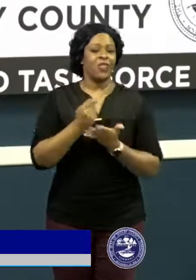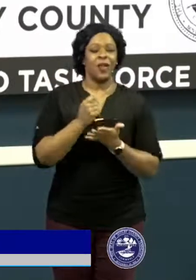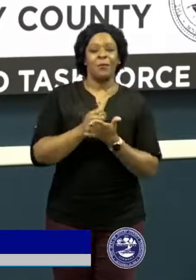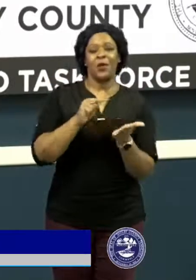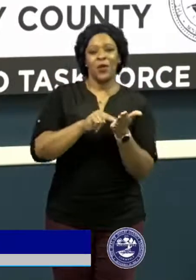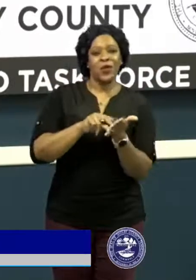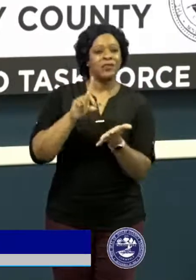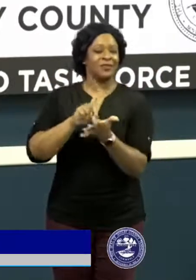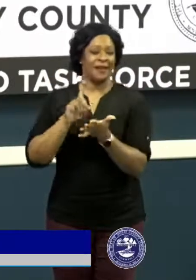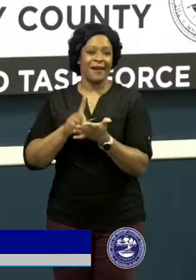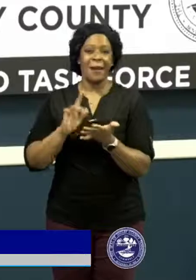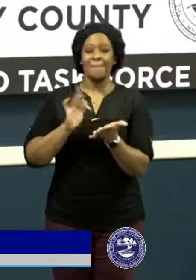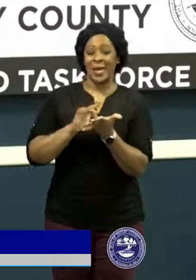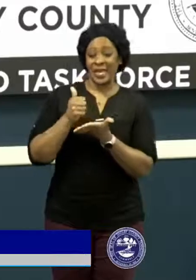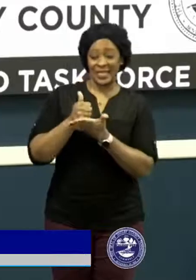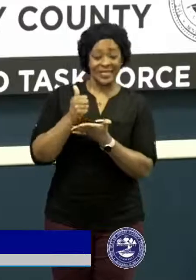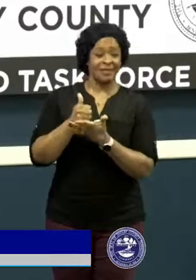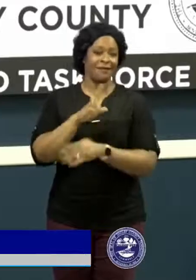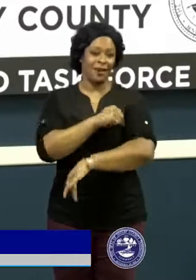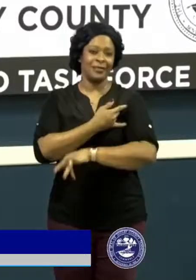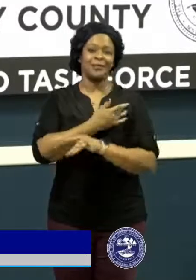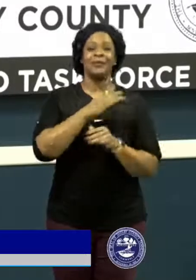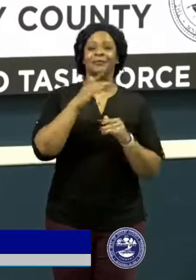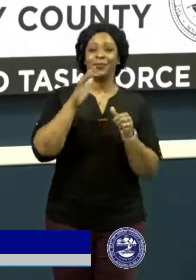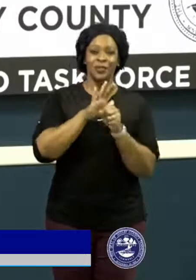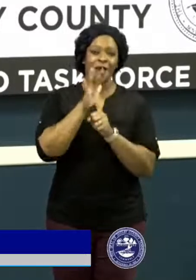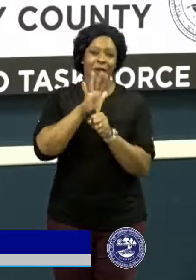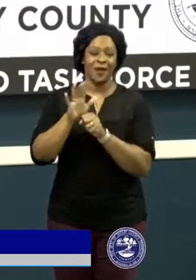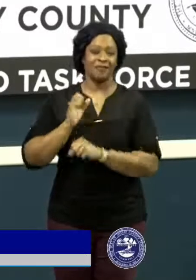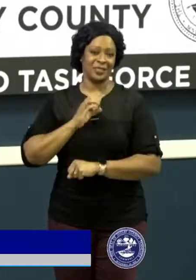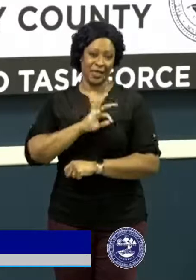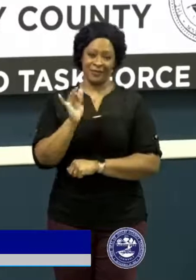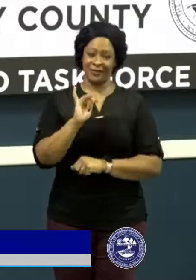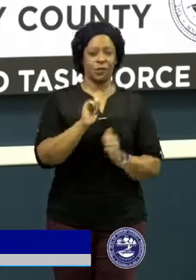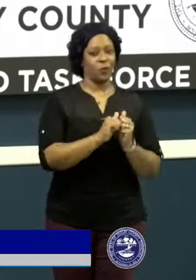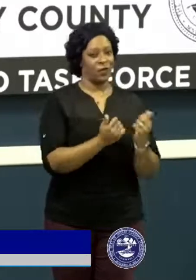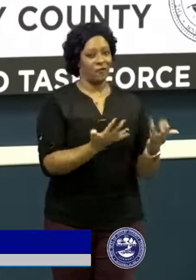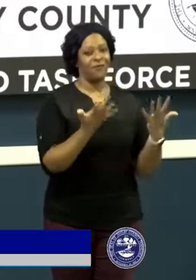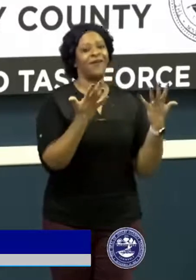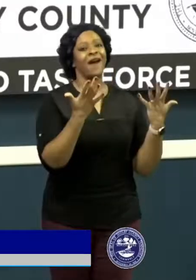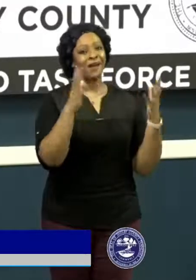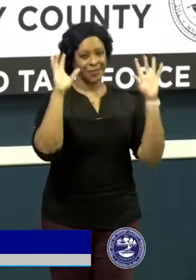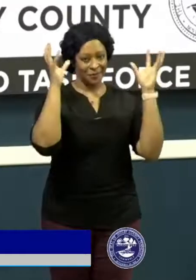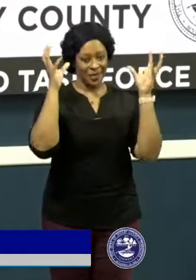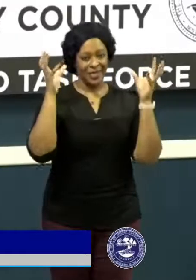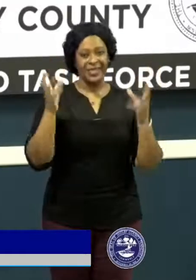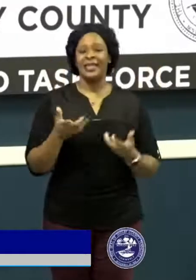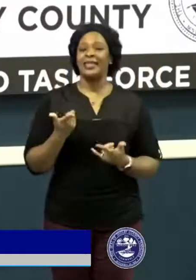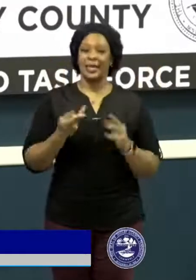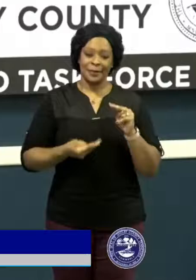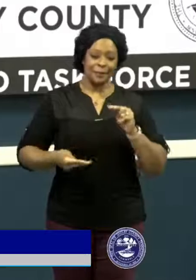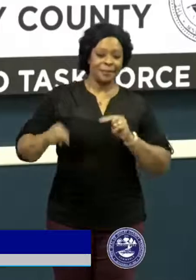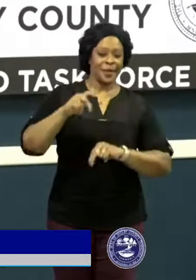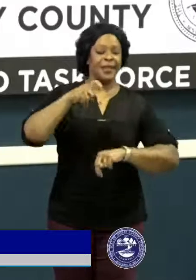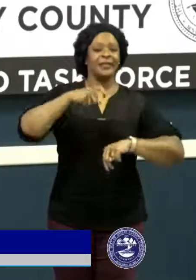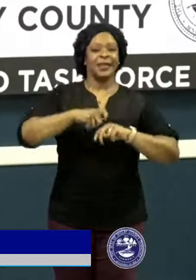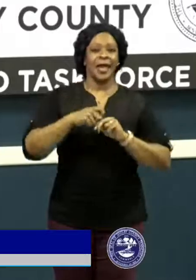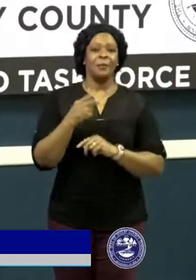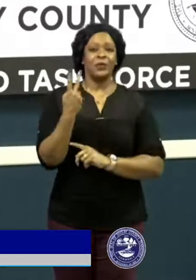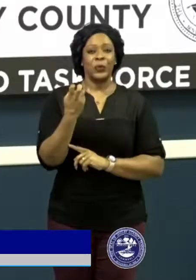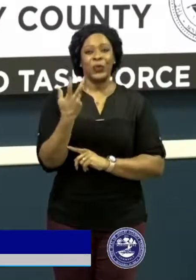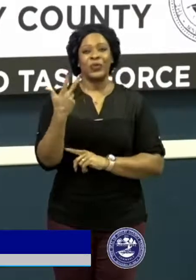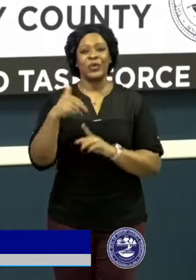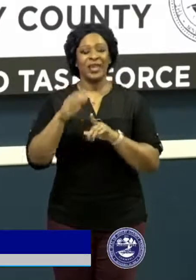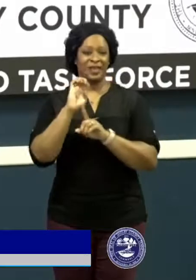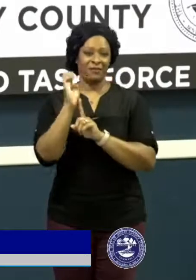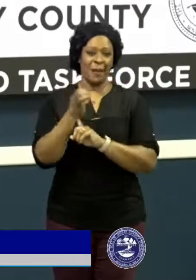medical assistants at the hospitals. So it's just amplified times 2 or 3 in the current